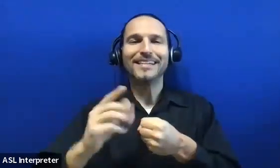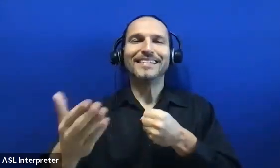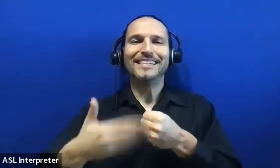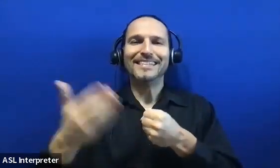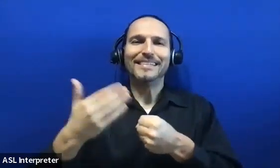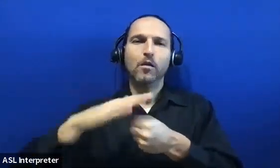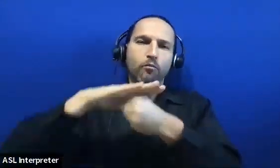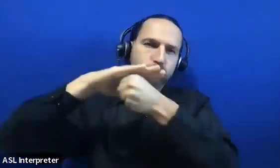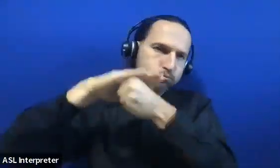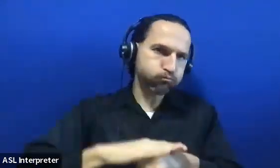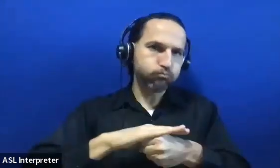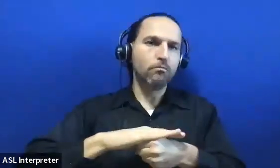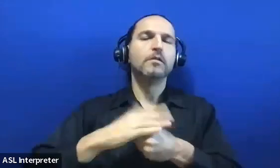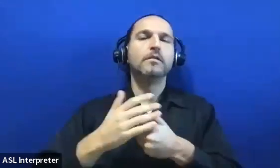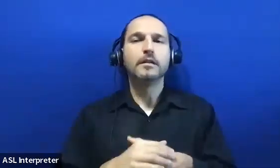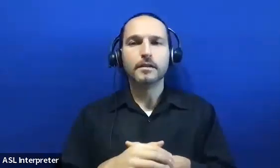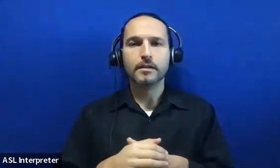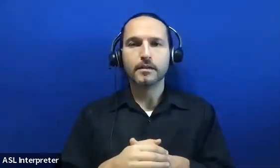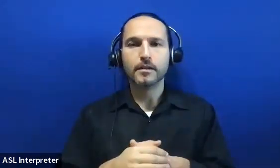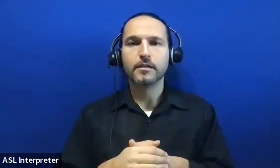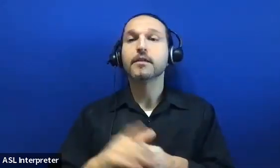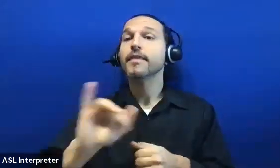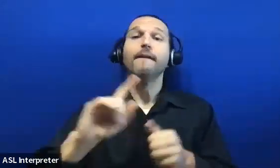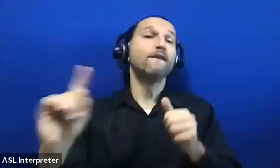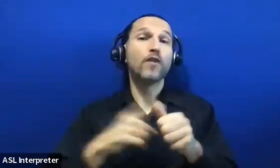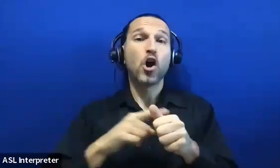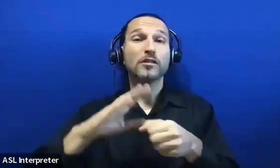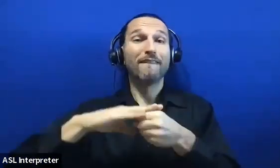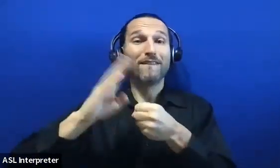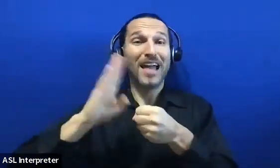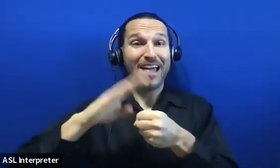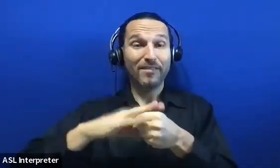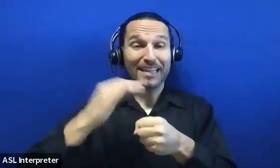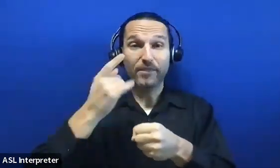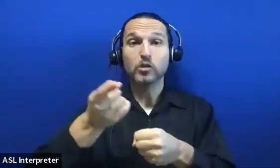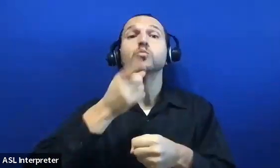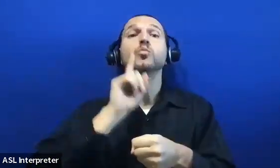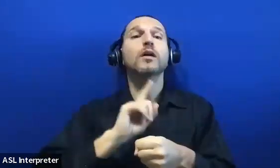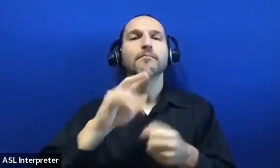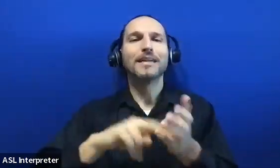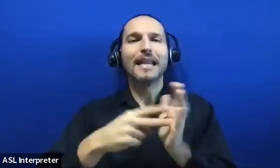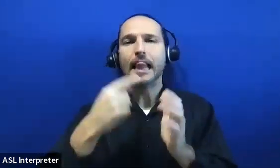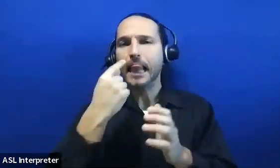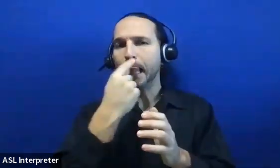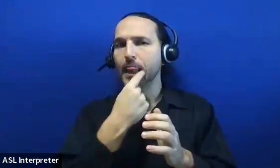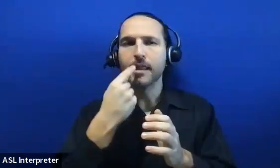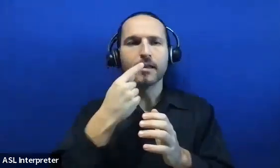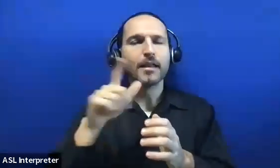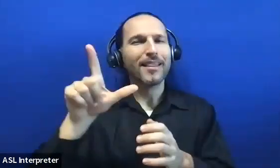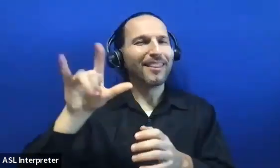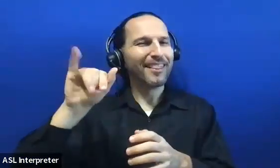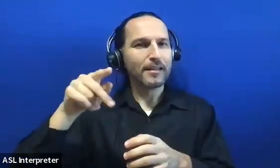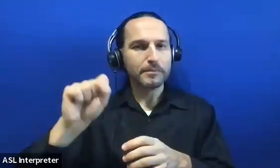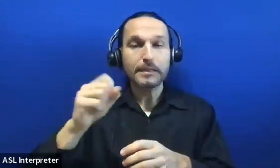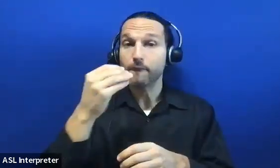right direction. So the first valve that we have when we swallow is our lips. We put food in our